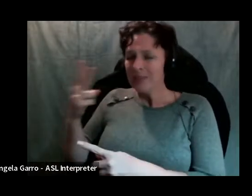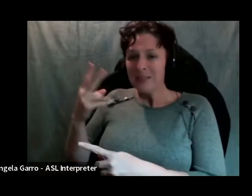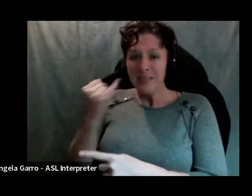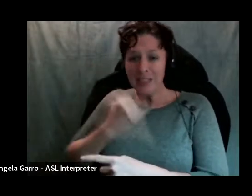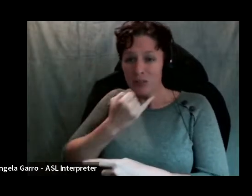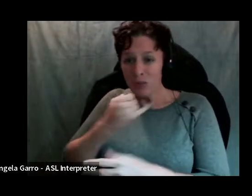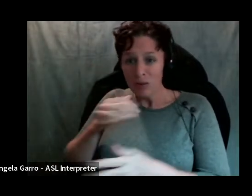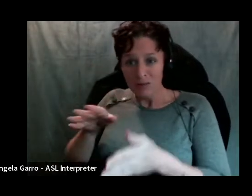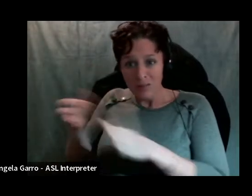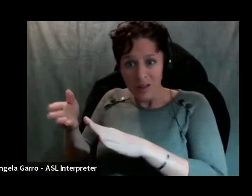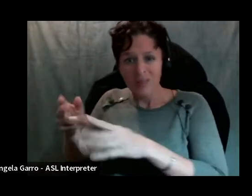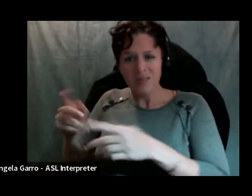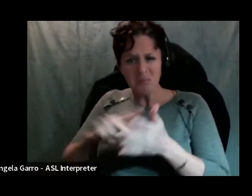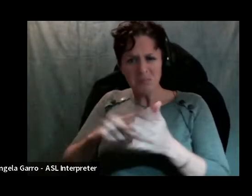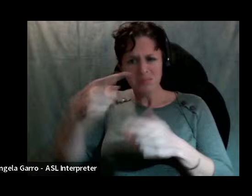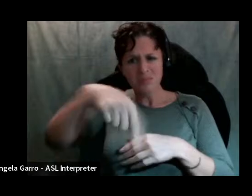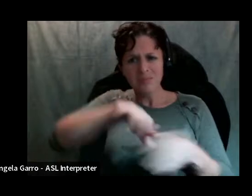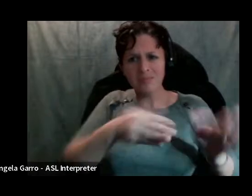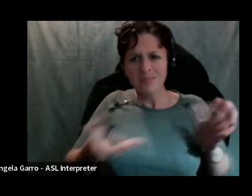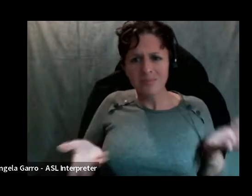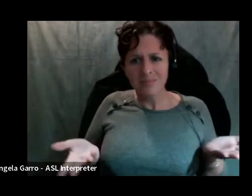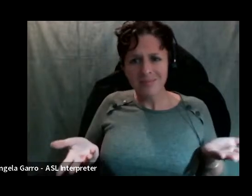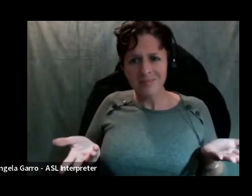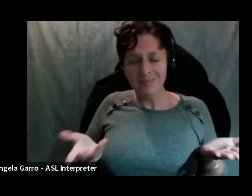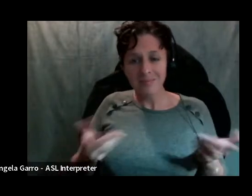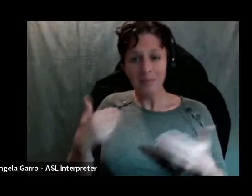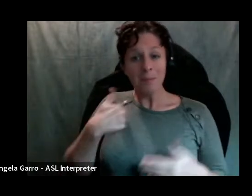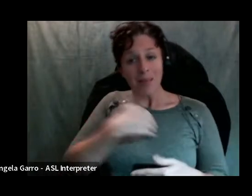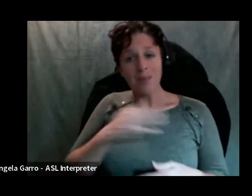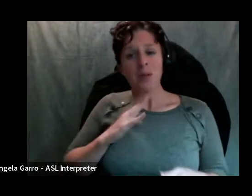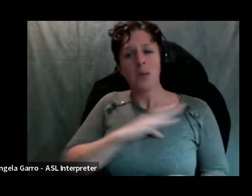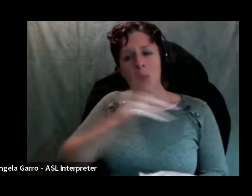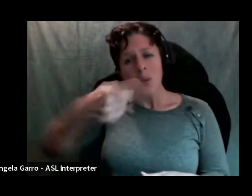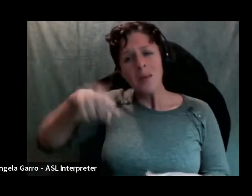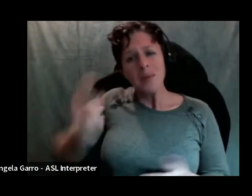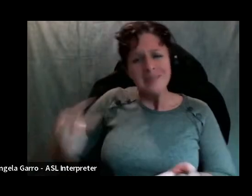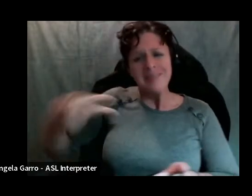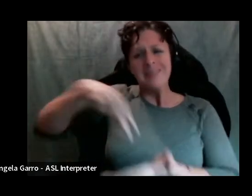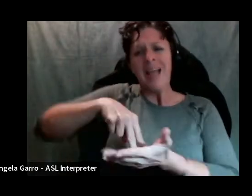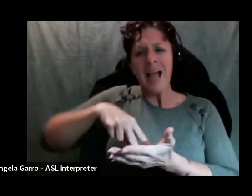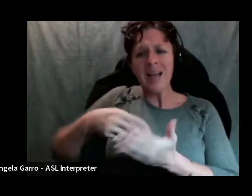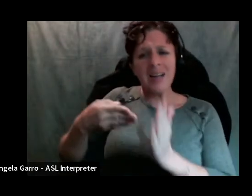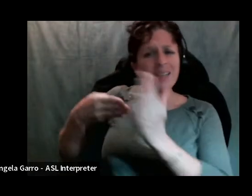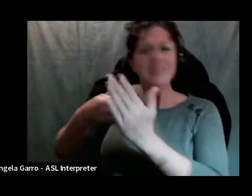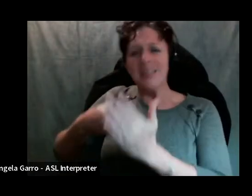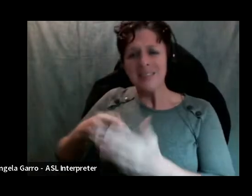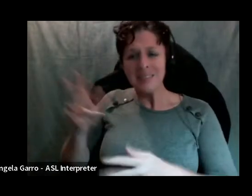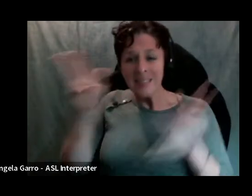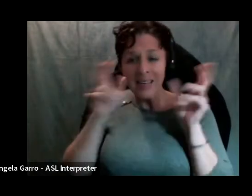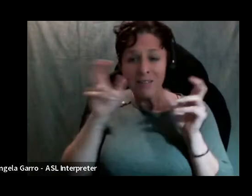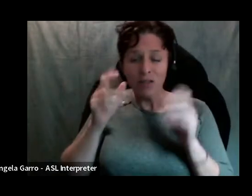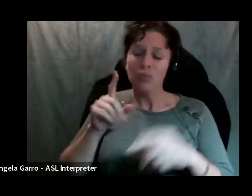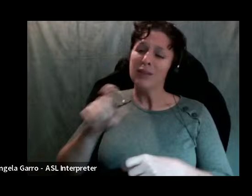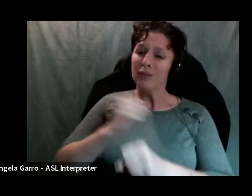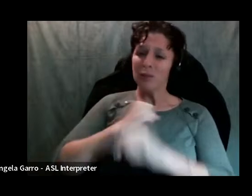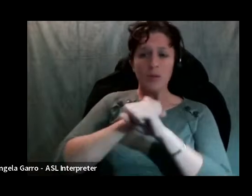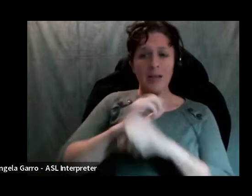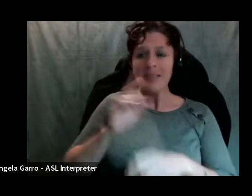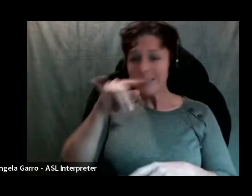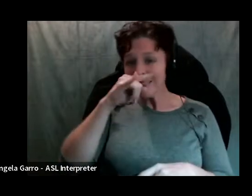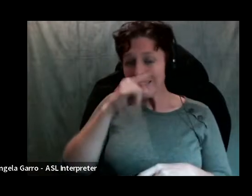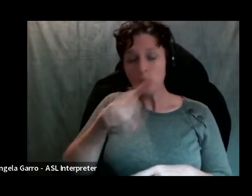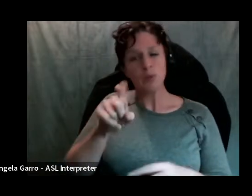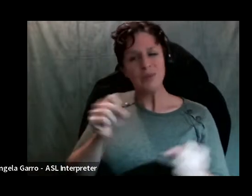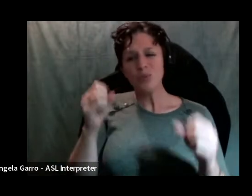Members of the board, you have to stand up to evil. You need to protect our kids. You need to teach and